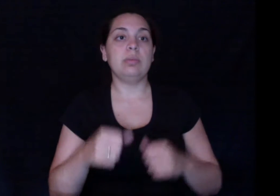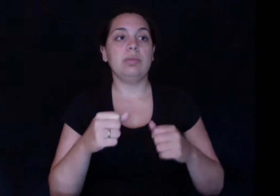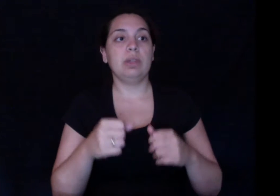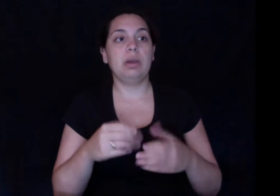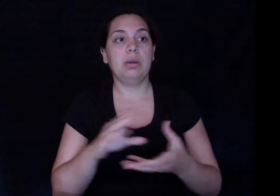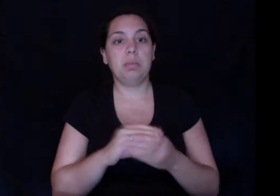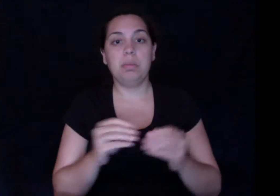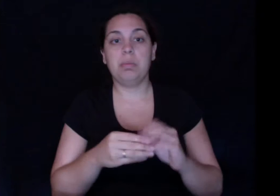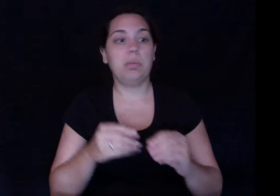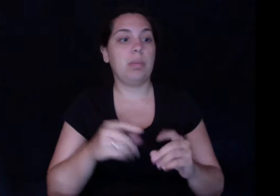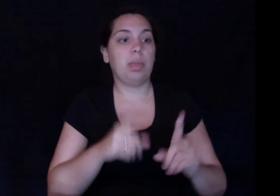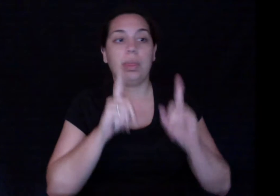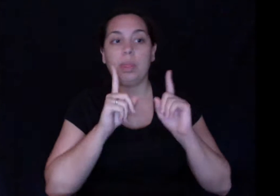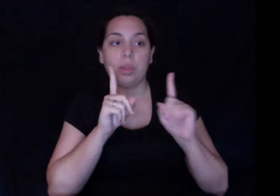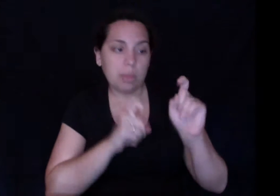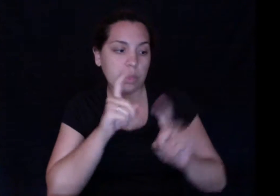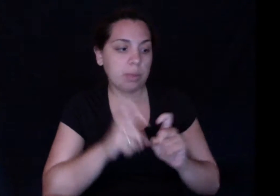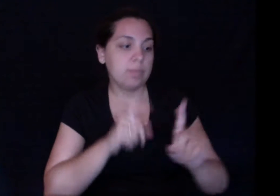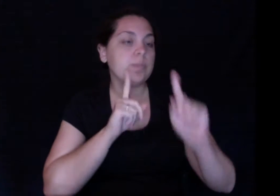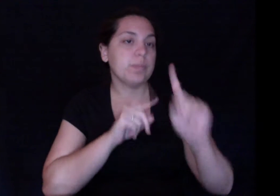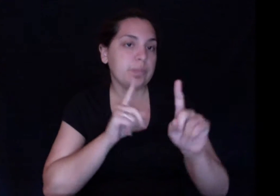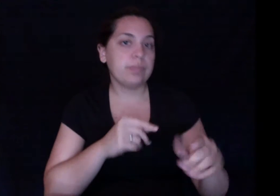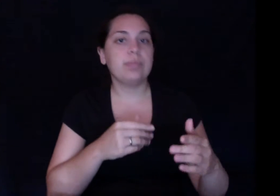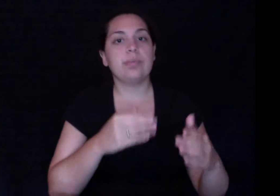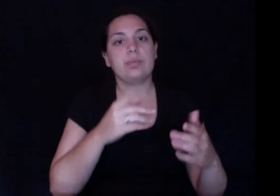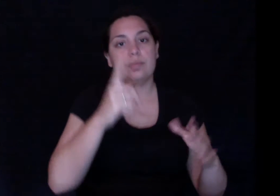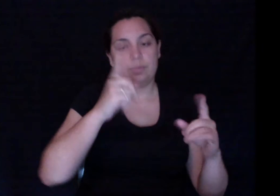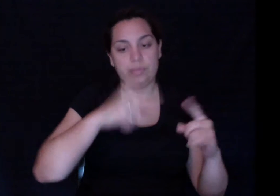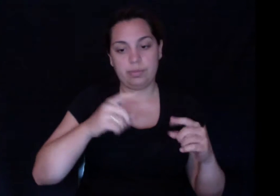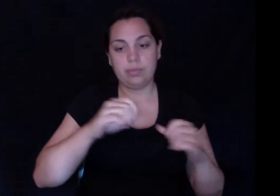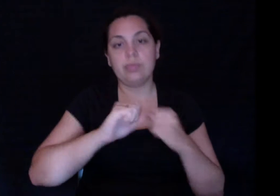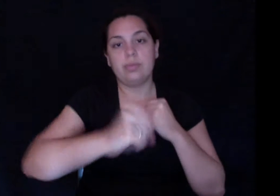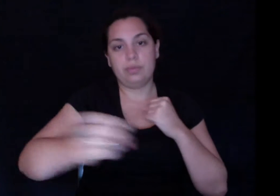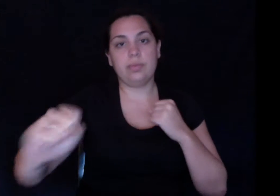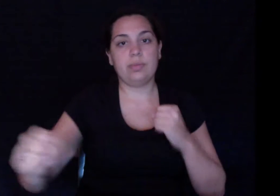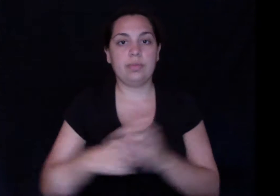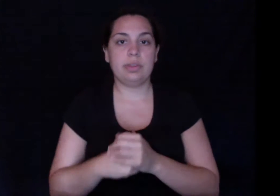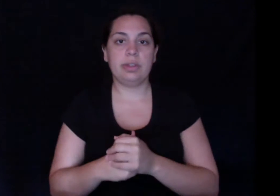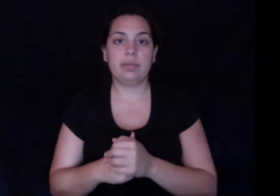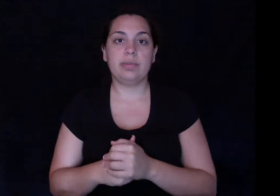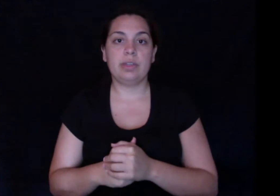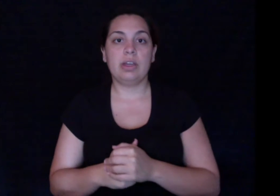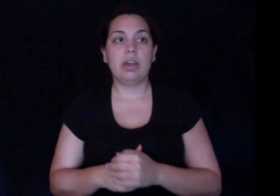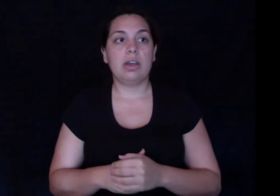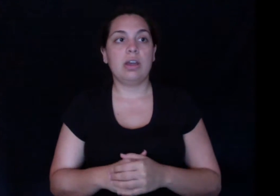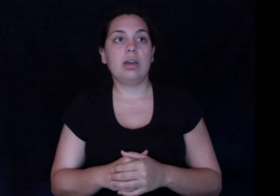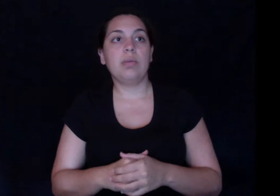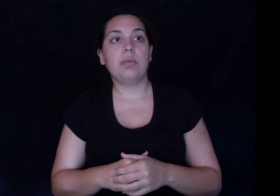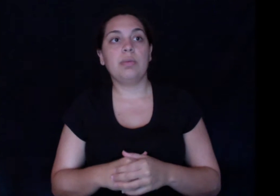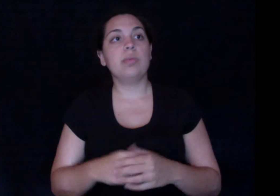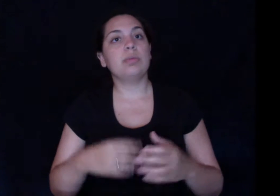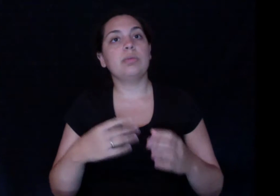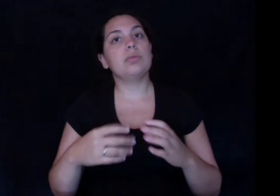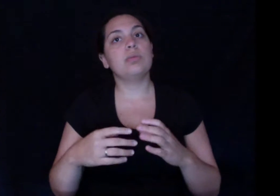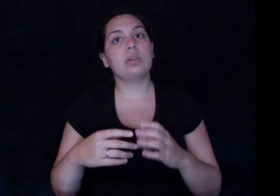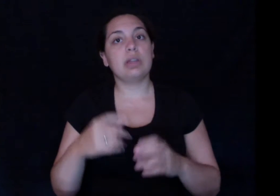day, and you can read all about those NSFW questions you may want to have answered. But this interview that we did last